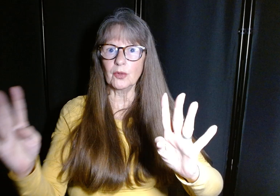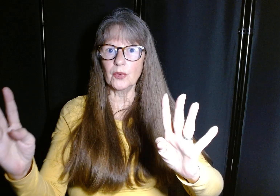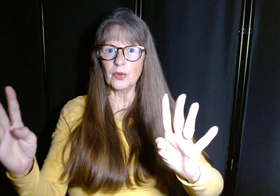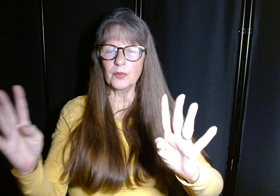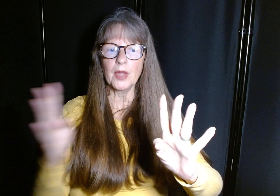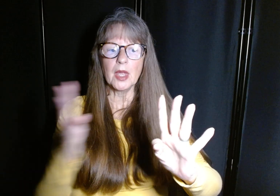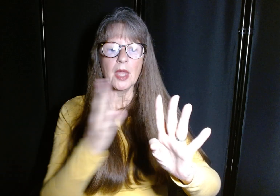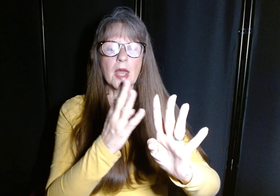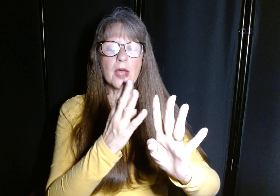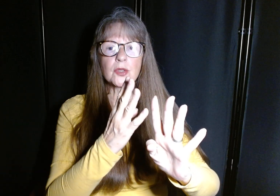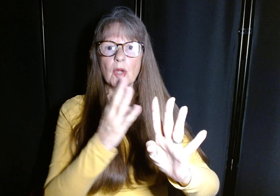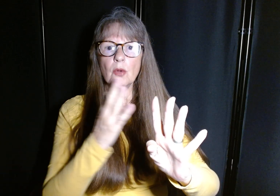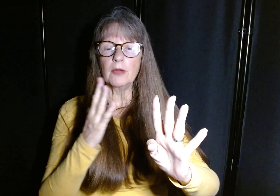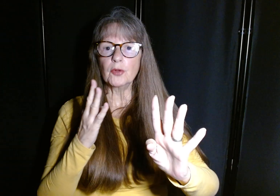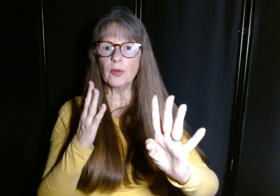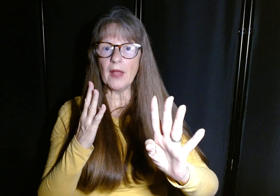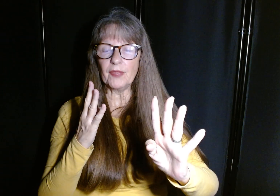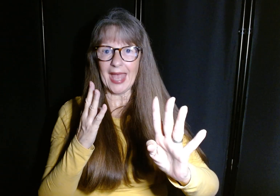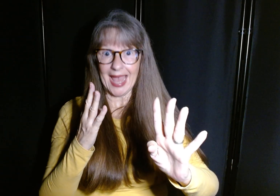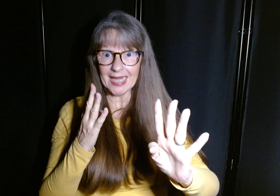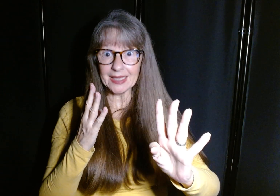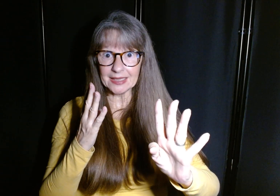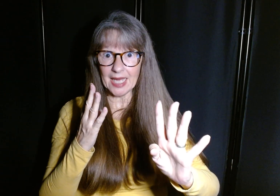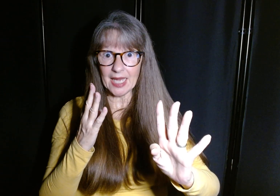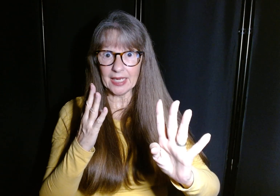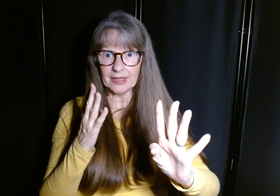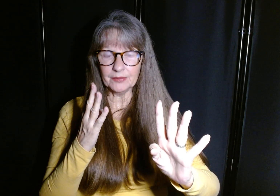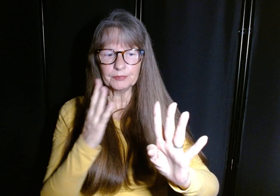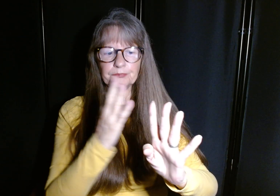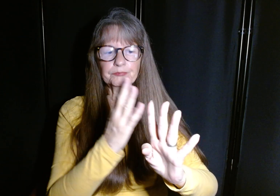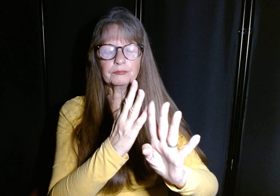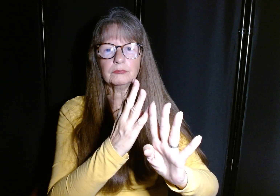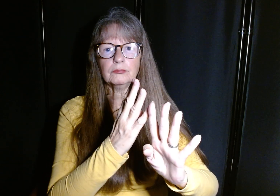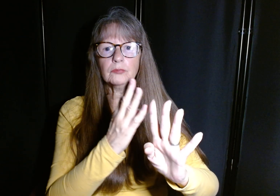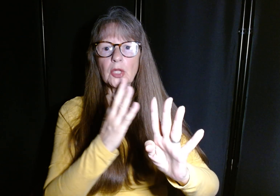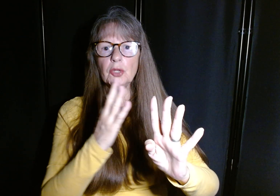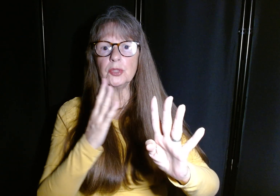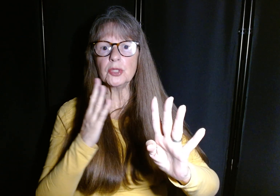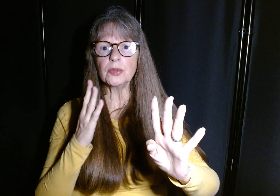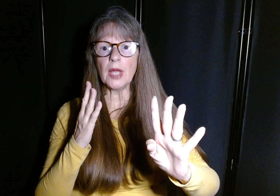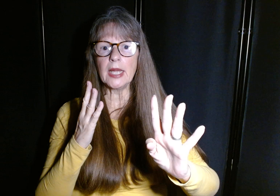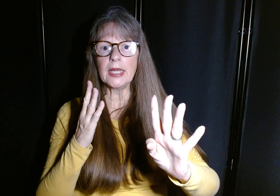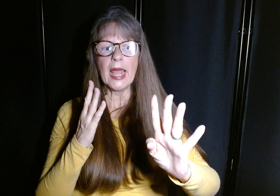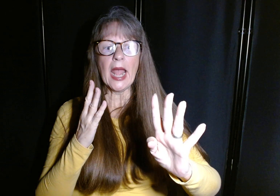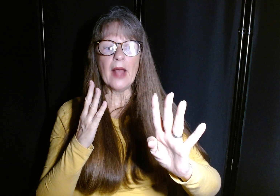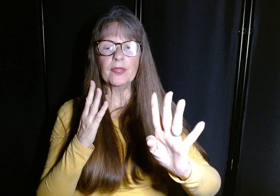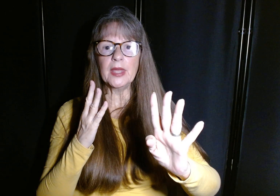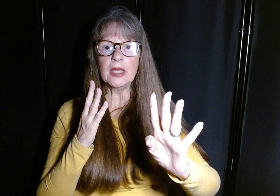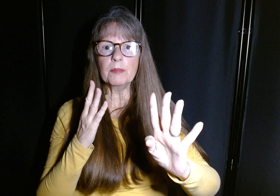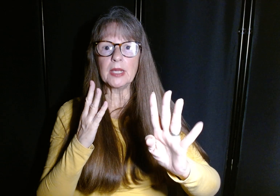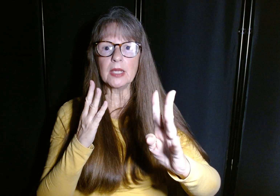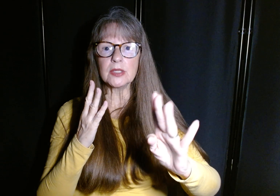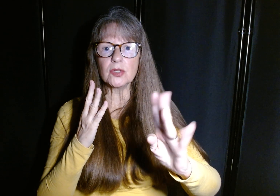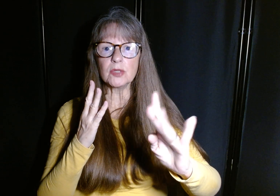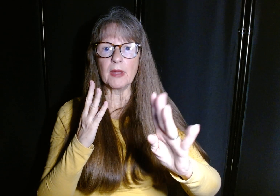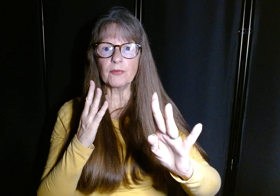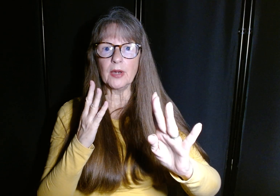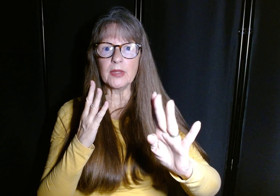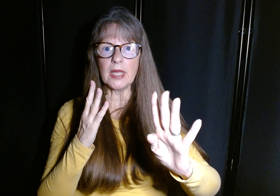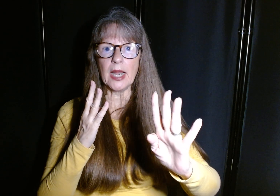corner. So if you're at the head of the line, you would do line, and then because this is my front of the line,